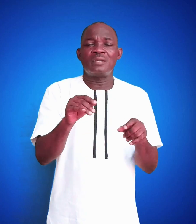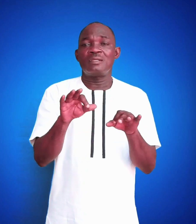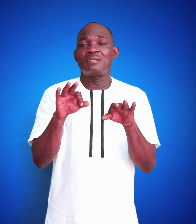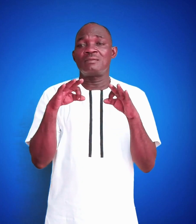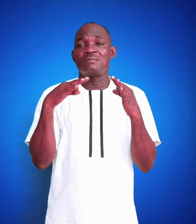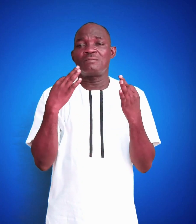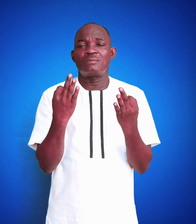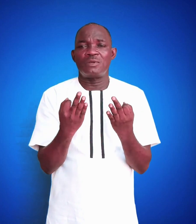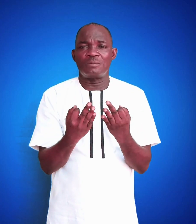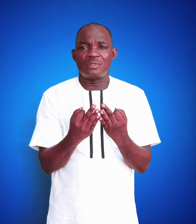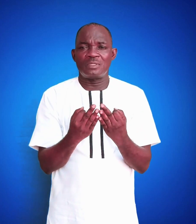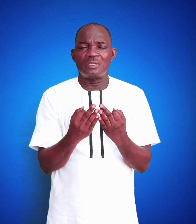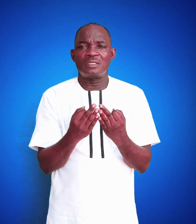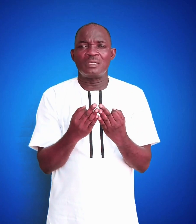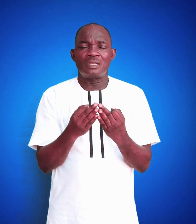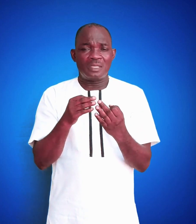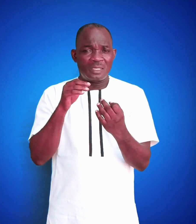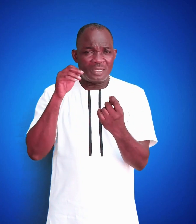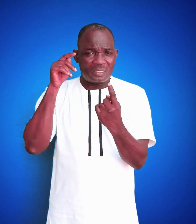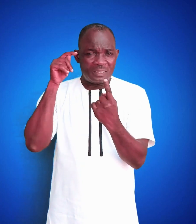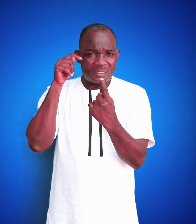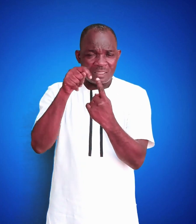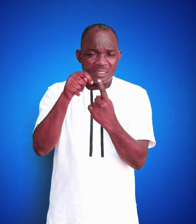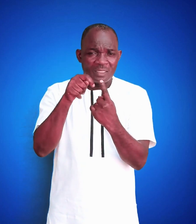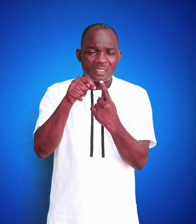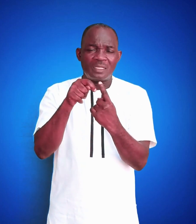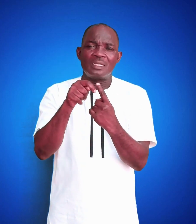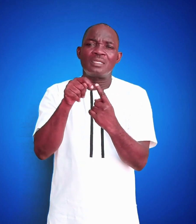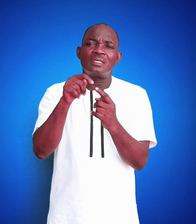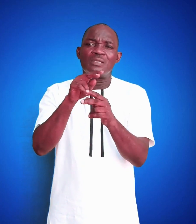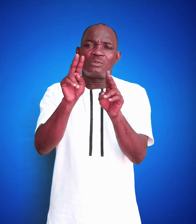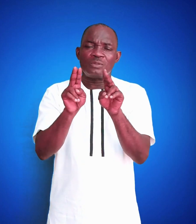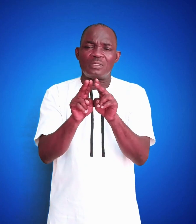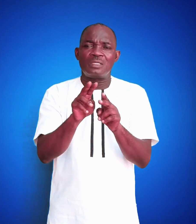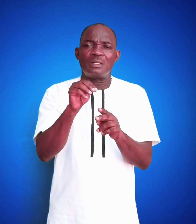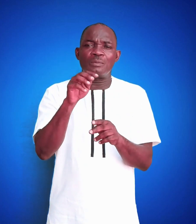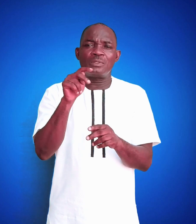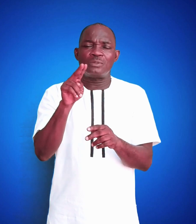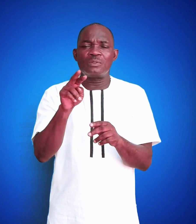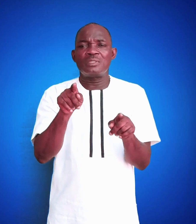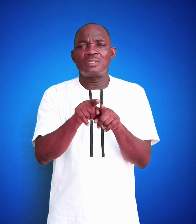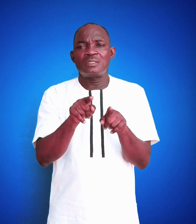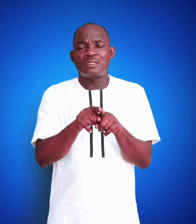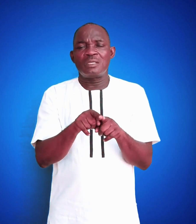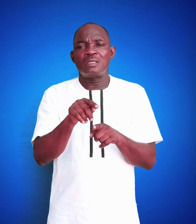households, mobile targeting units MTUs, and